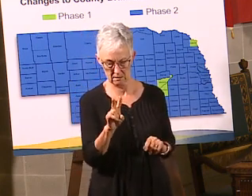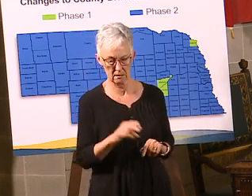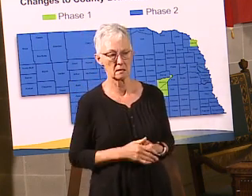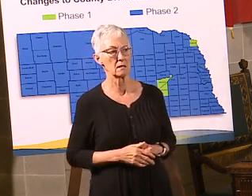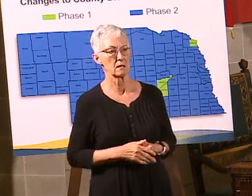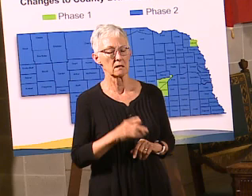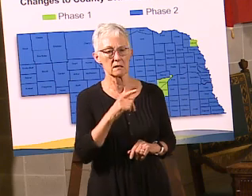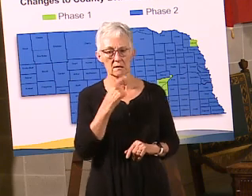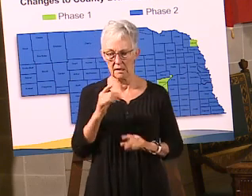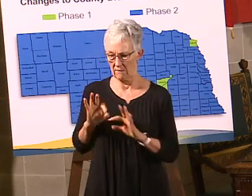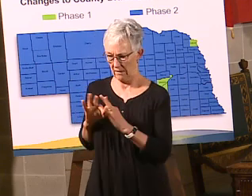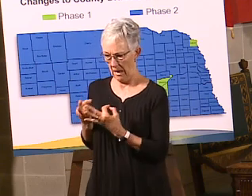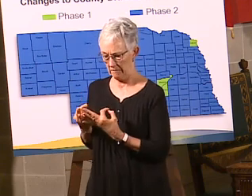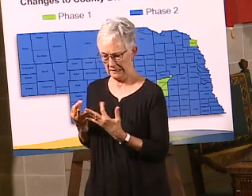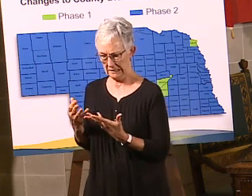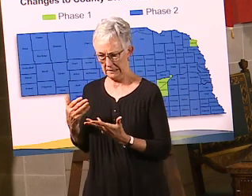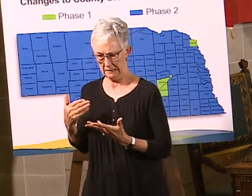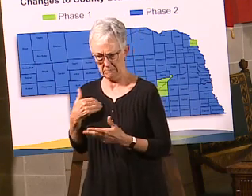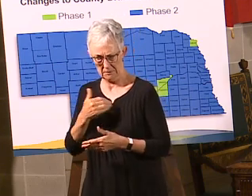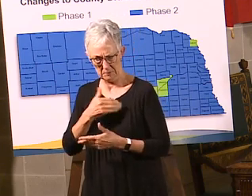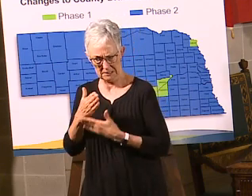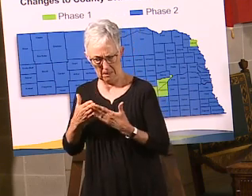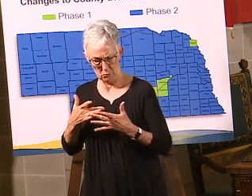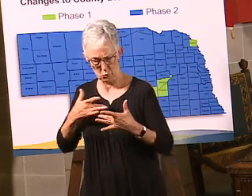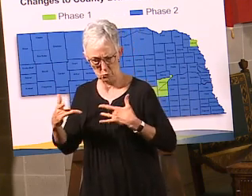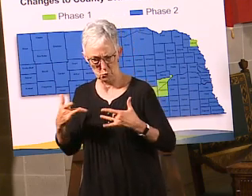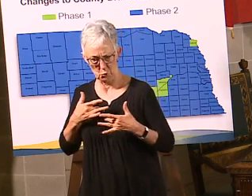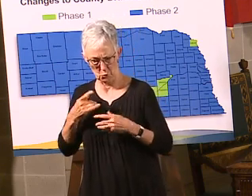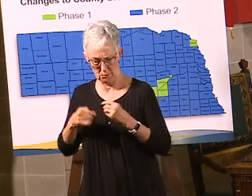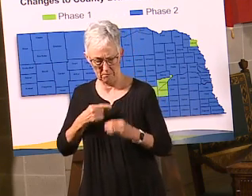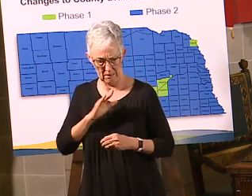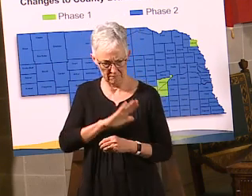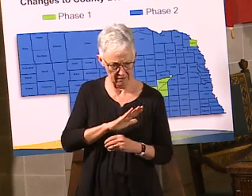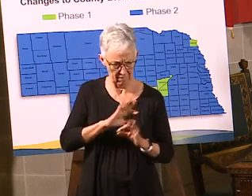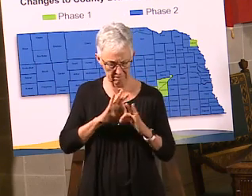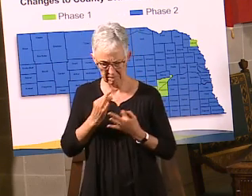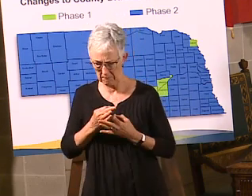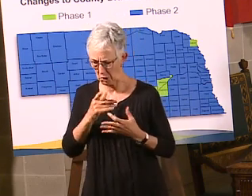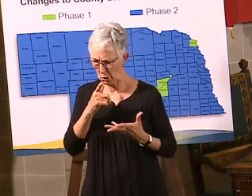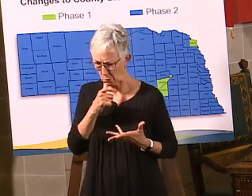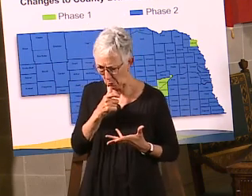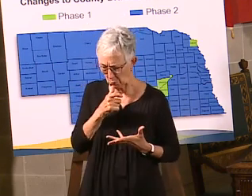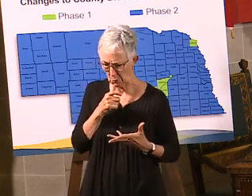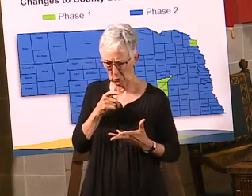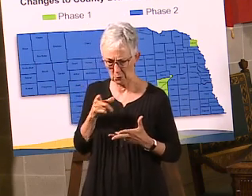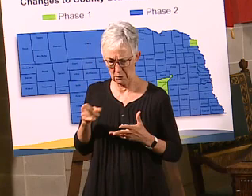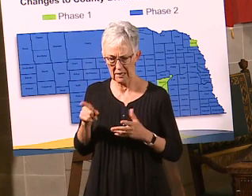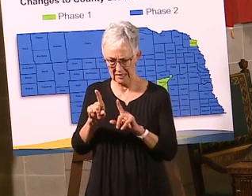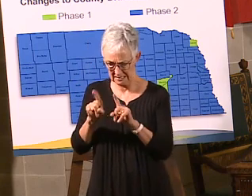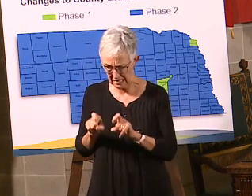that there are family members who are concerned about their loved ones who are testing negative and being asked to return to the Life